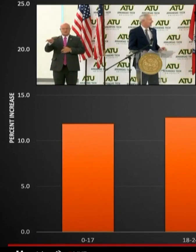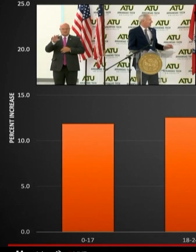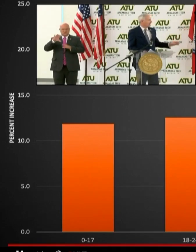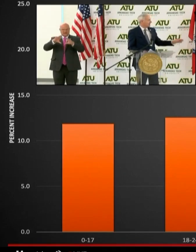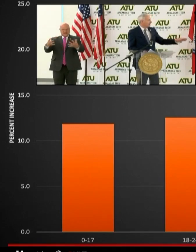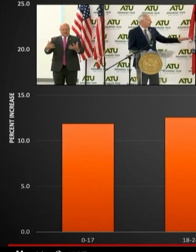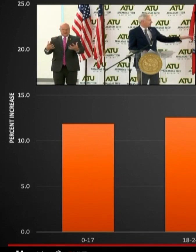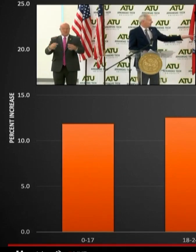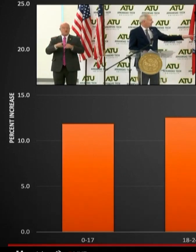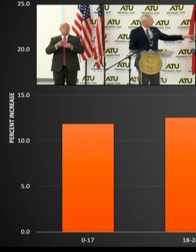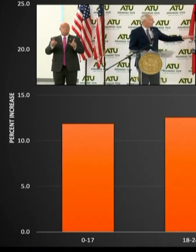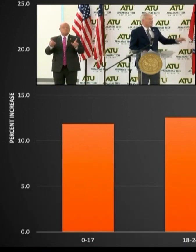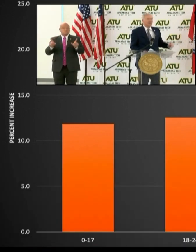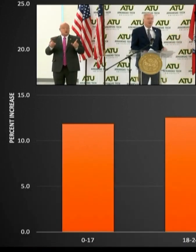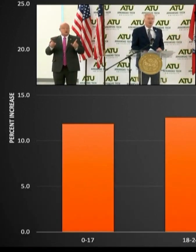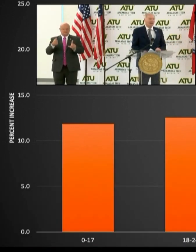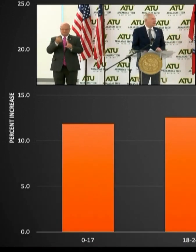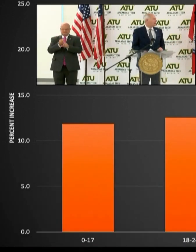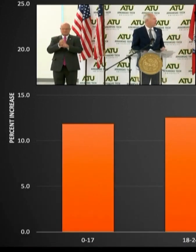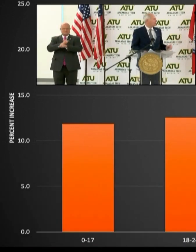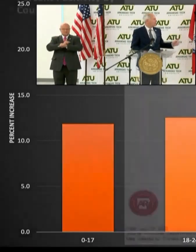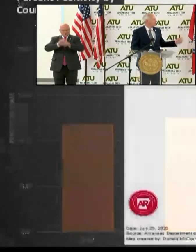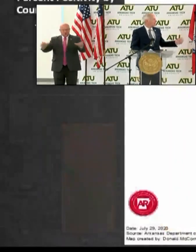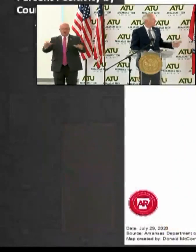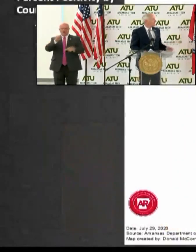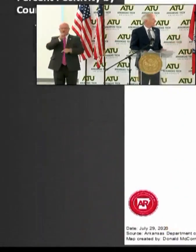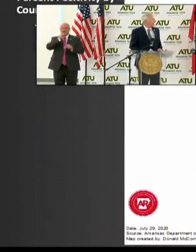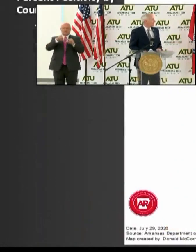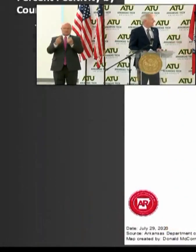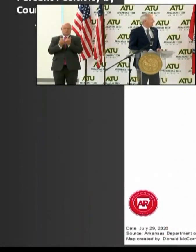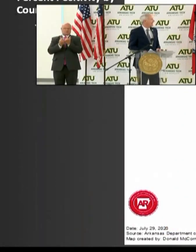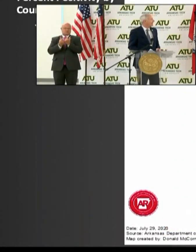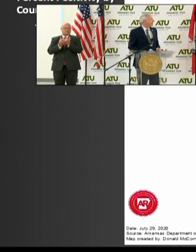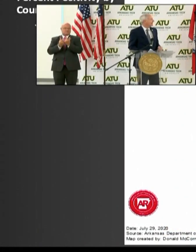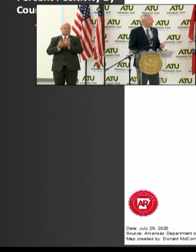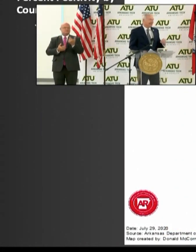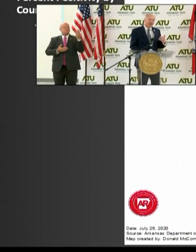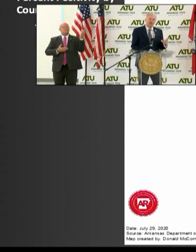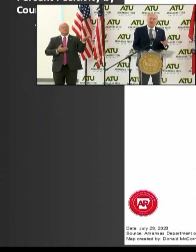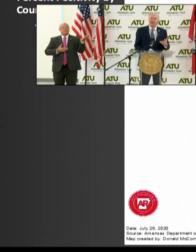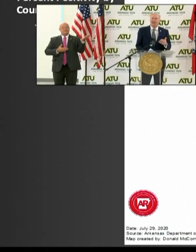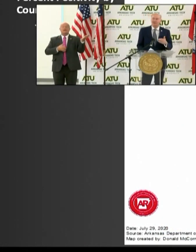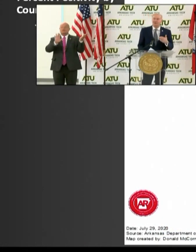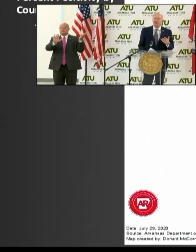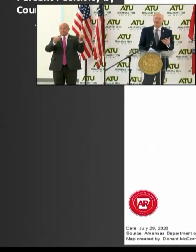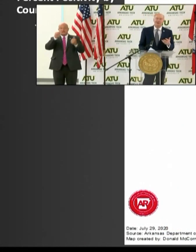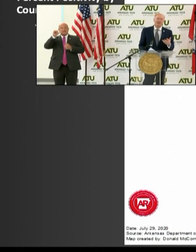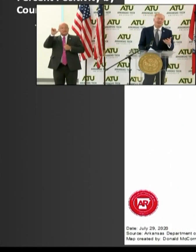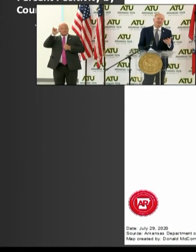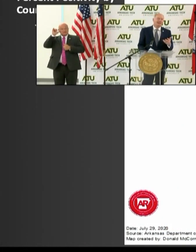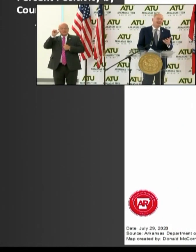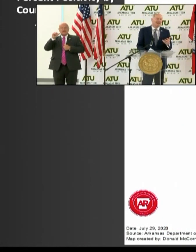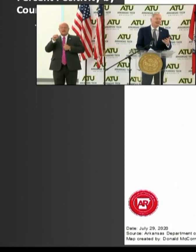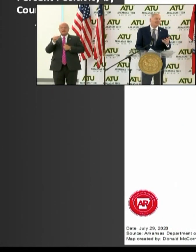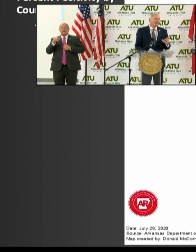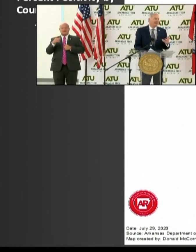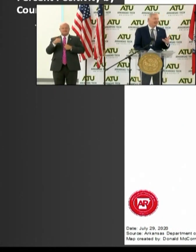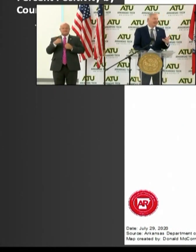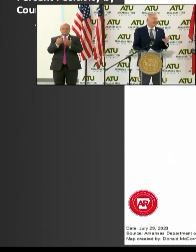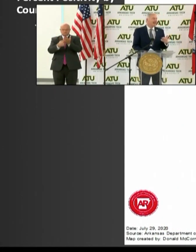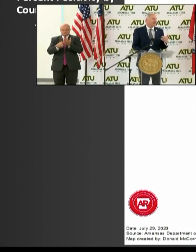category. But you can see it hits all age groups. And here yesterday, if you followed it,